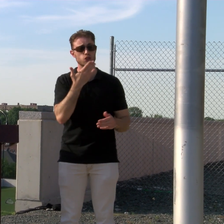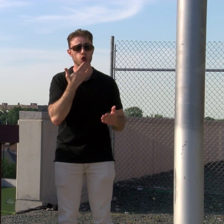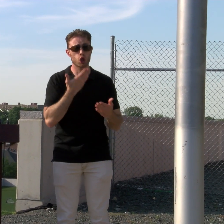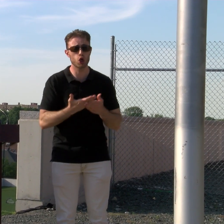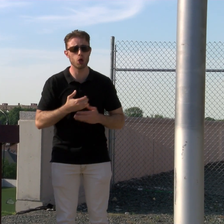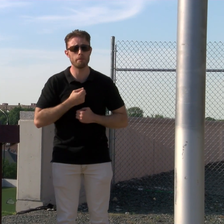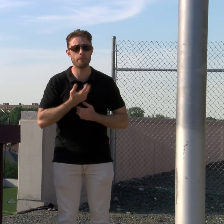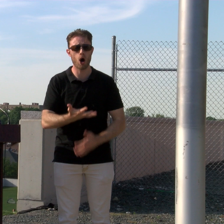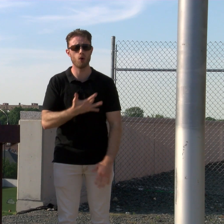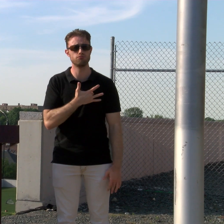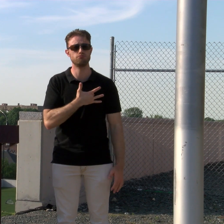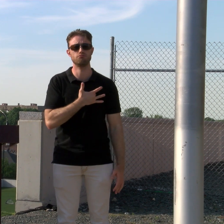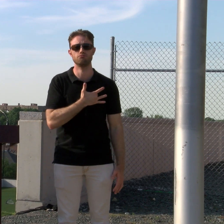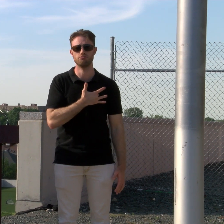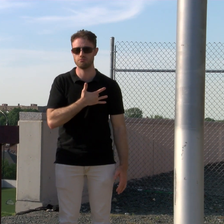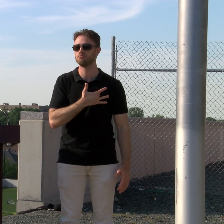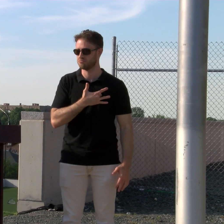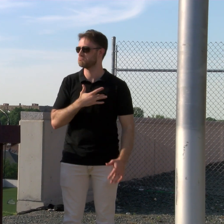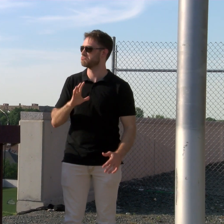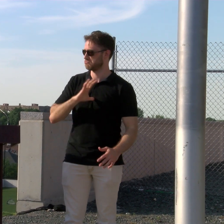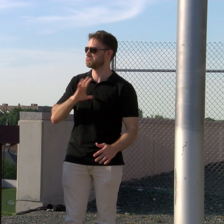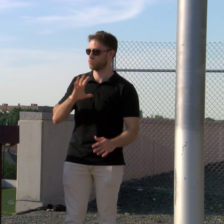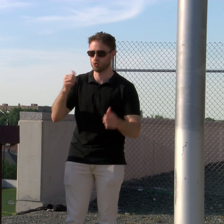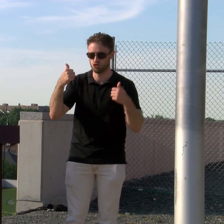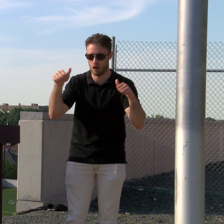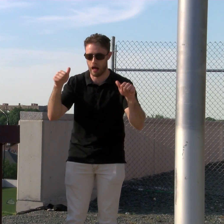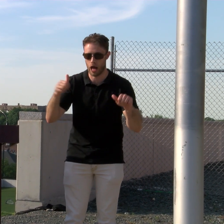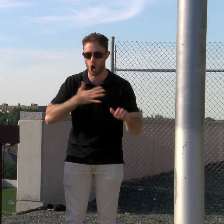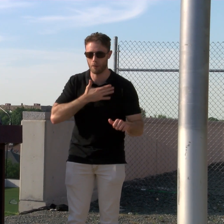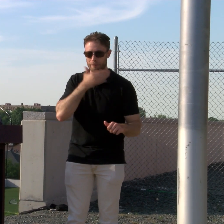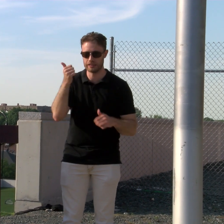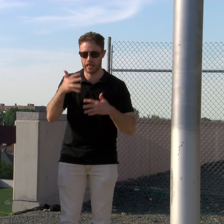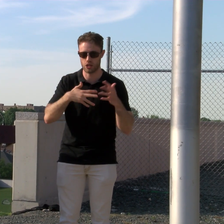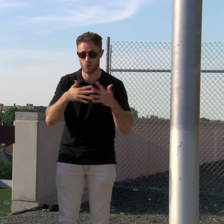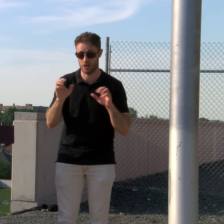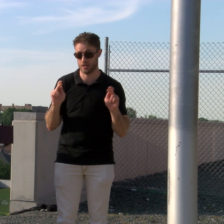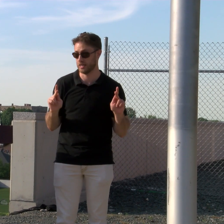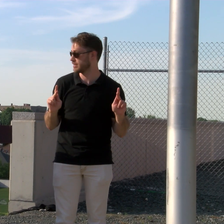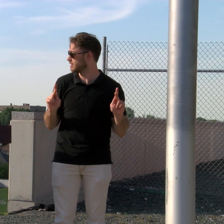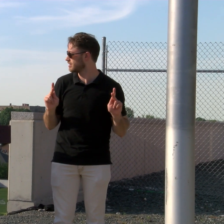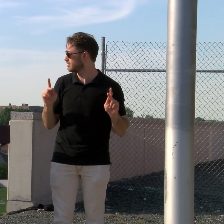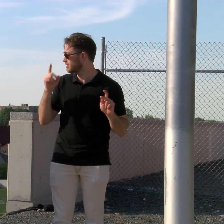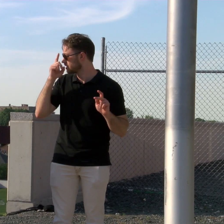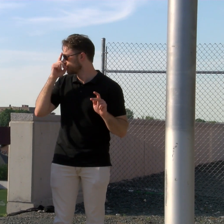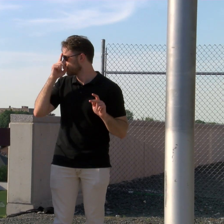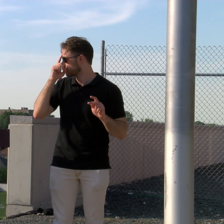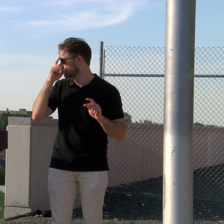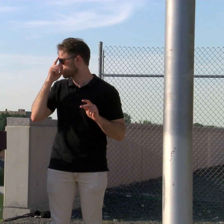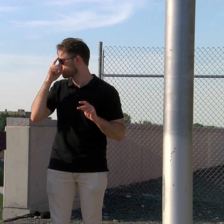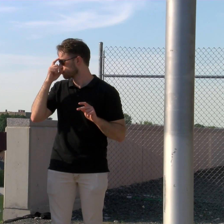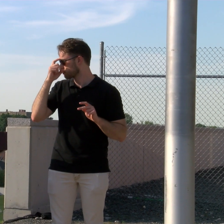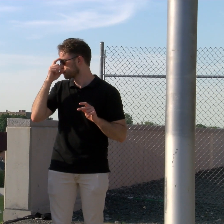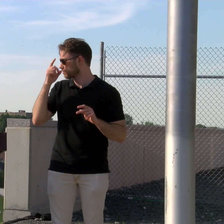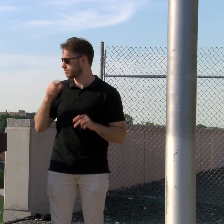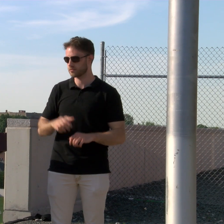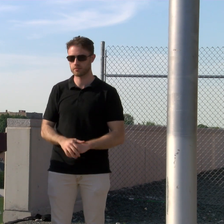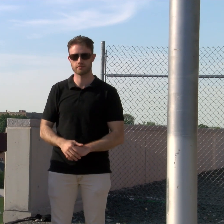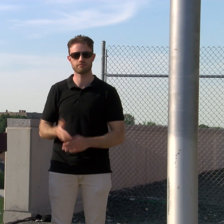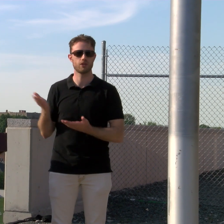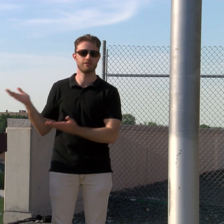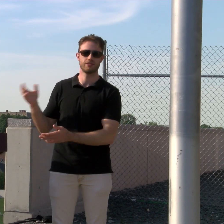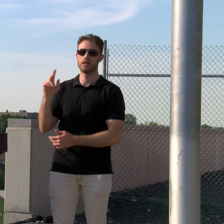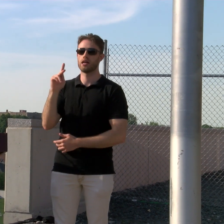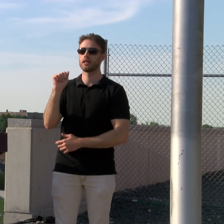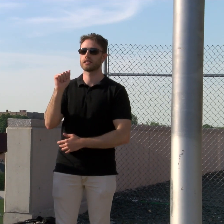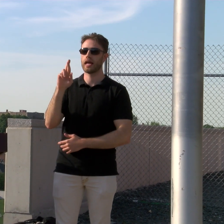Okay, it's a really good poem, and we are going to try it anyway. And you remind me of the Kara, right? Kara. Yes. This is